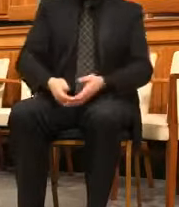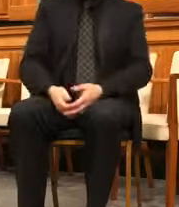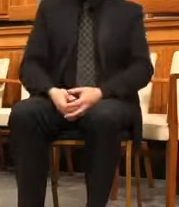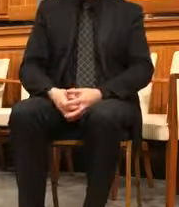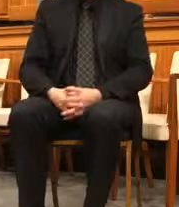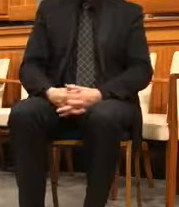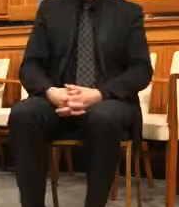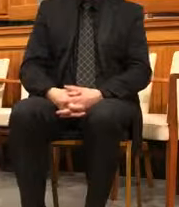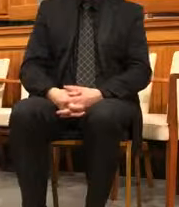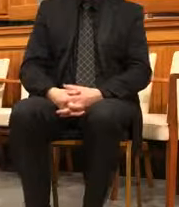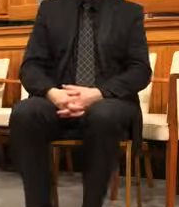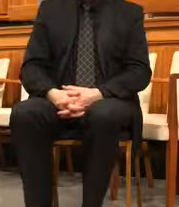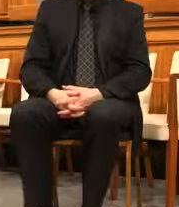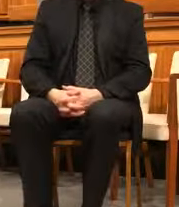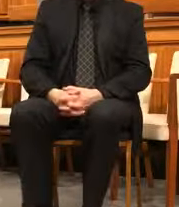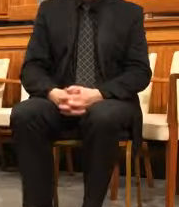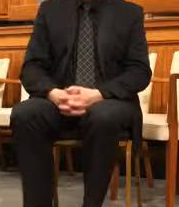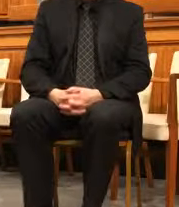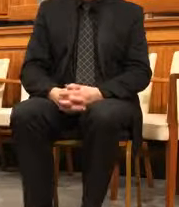to eat.